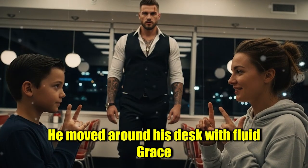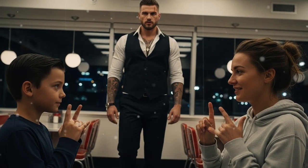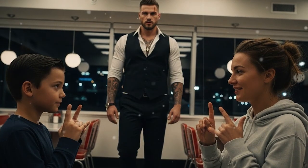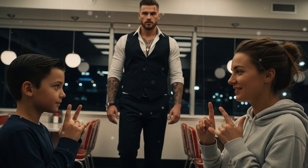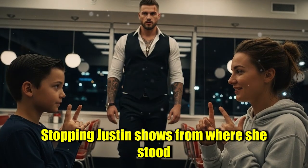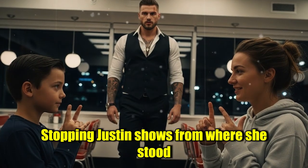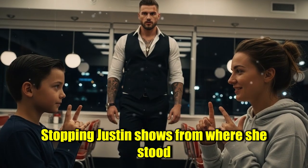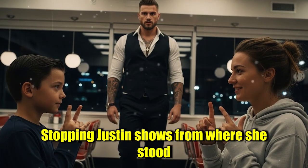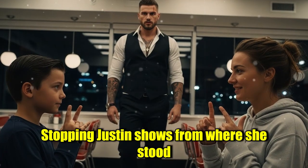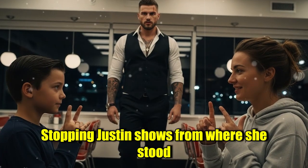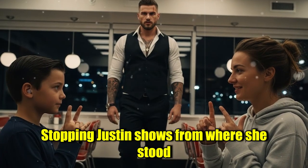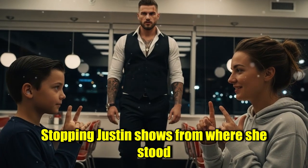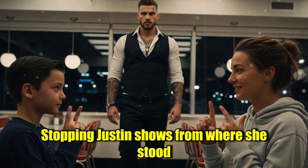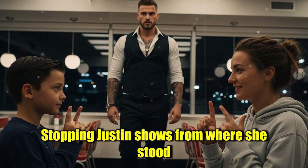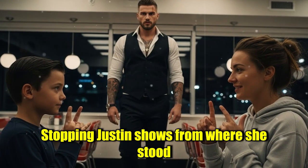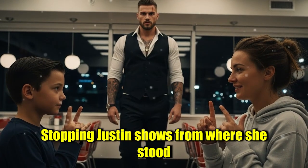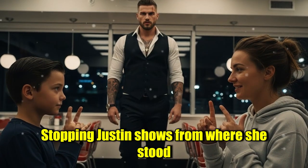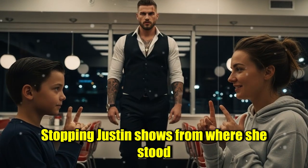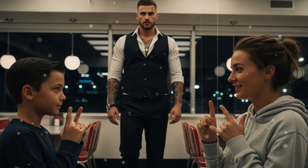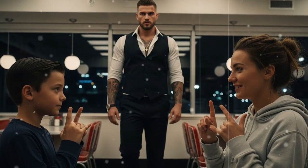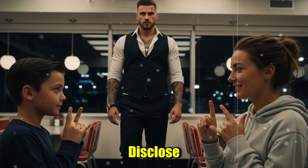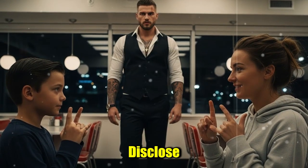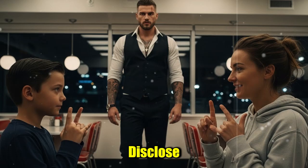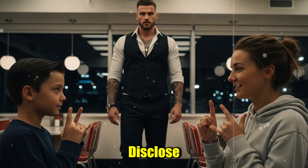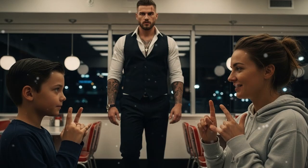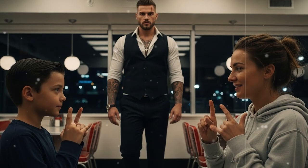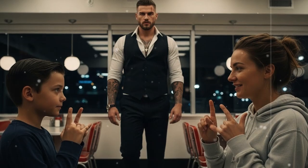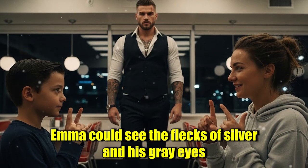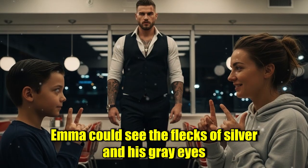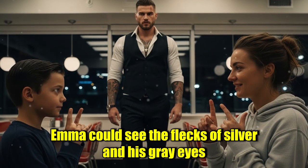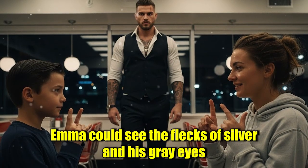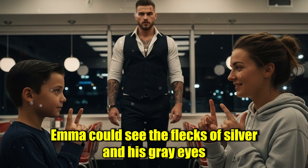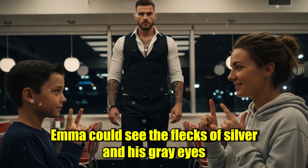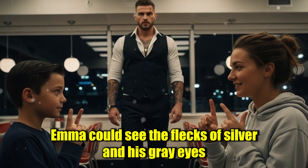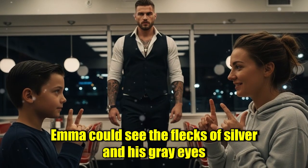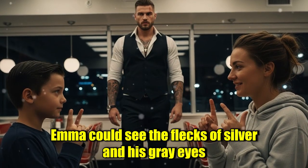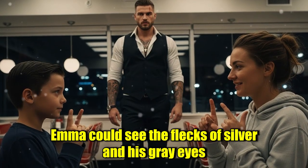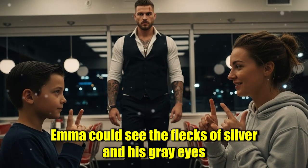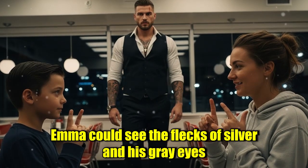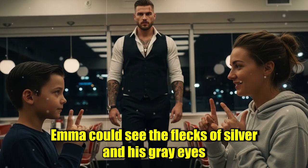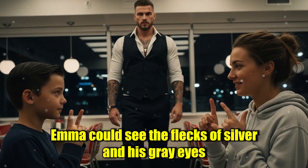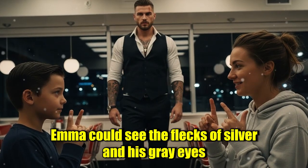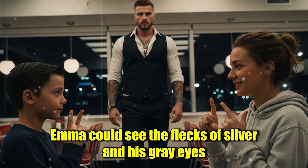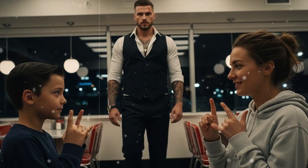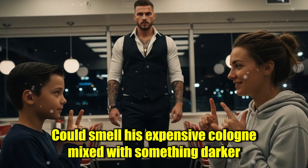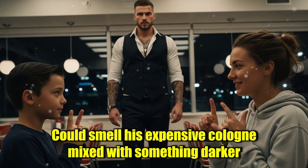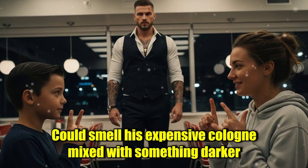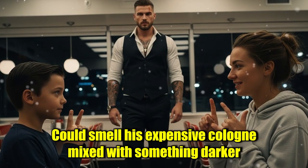grace, stopping just inches from where she stood. This close, Emma could see the flecks of silver in his gray eyes, could smell